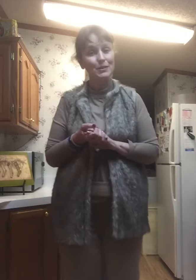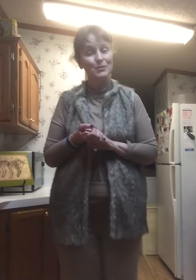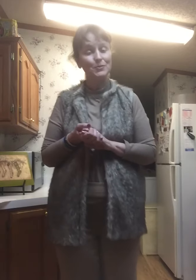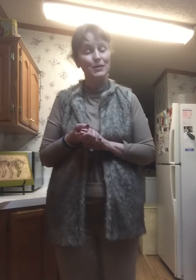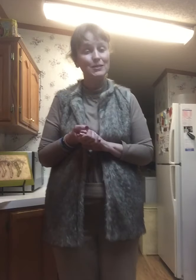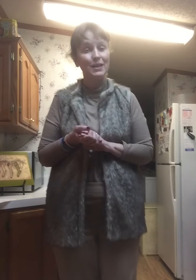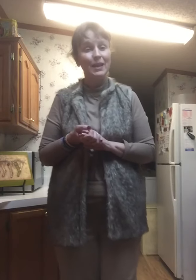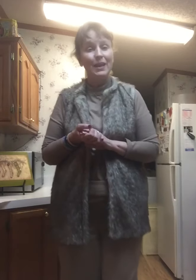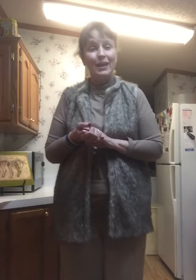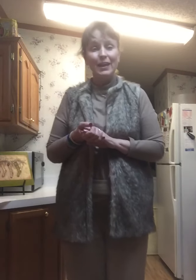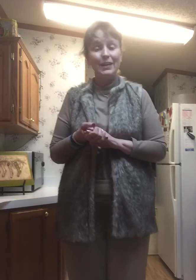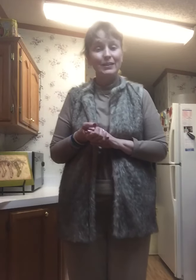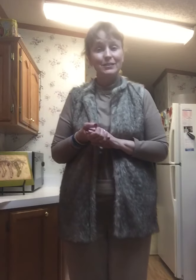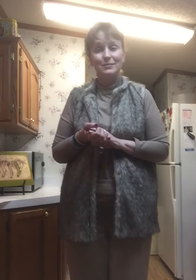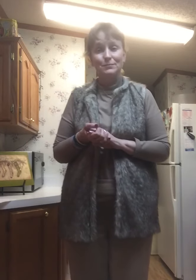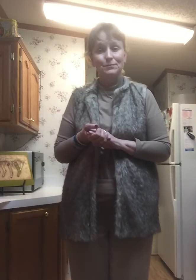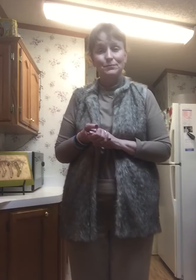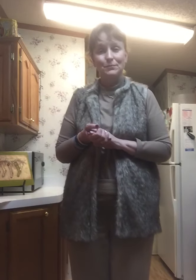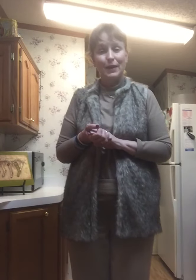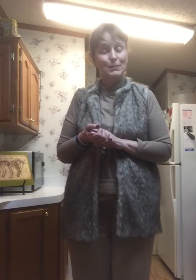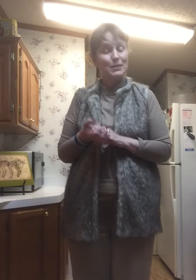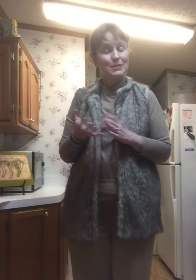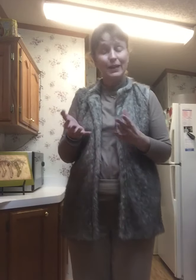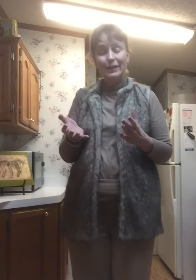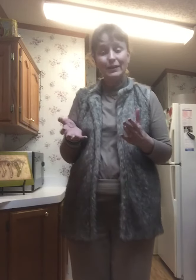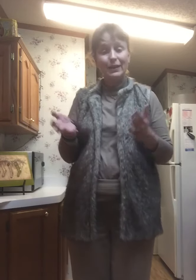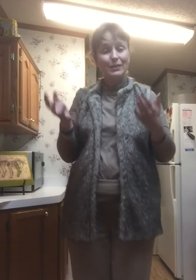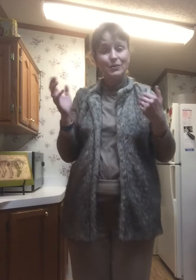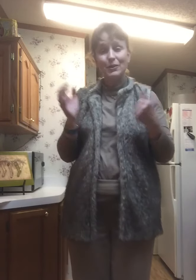do this. And I'm excited. I think you guys are